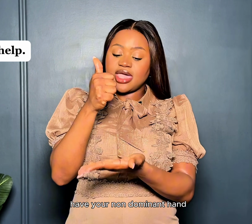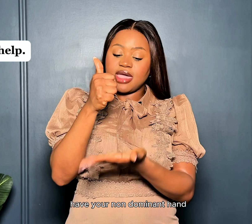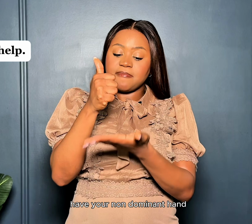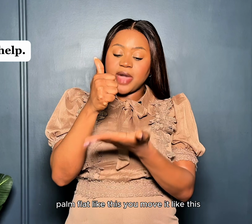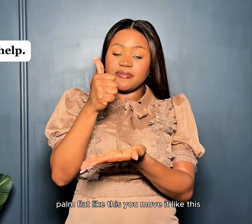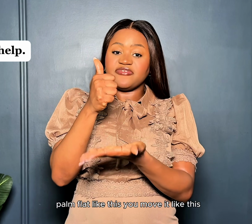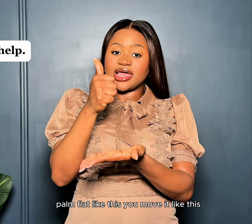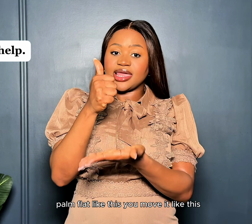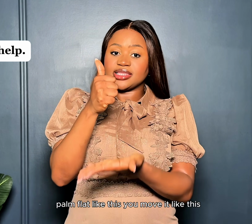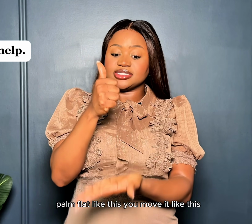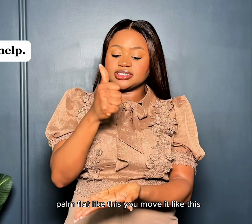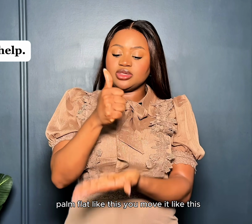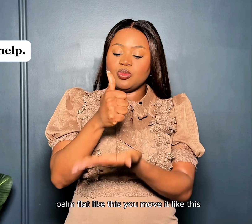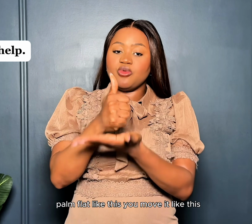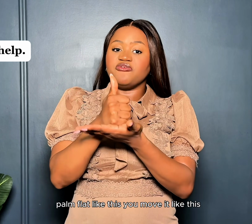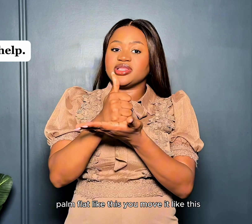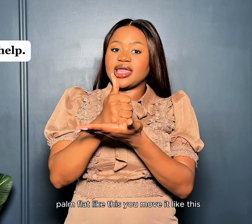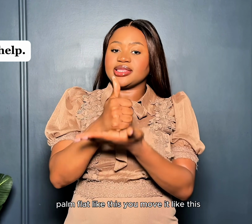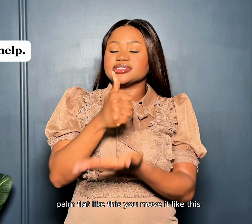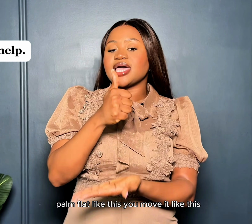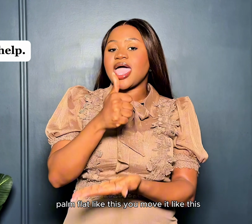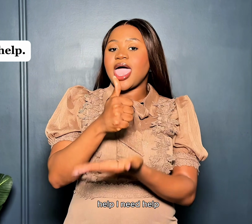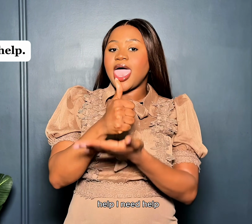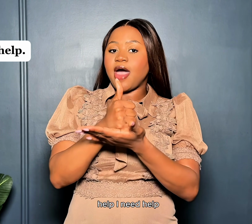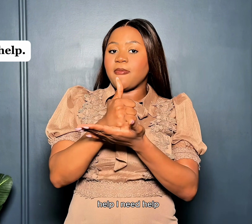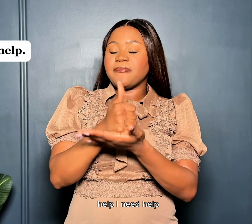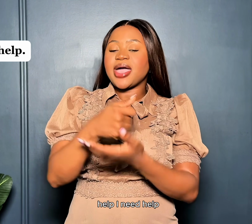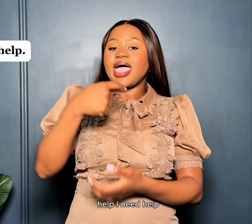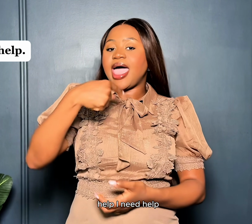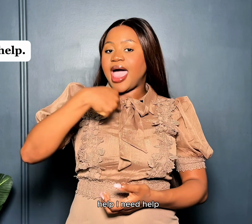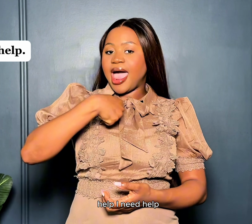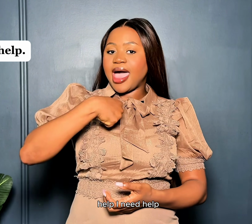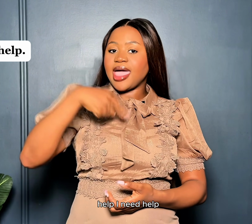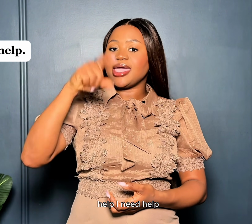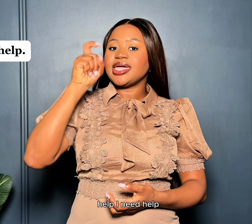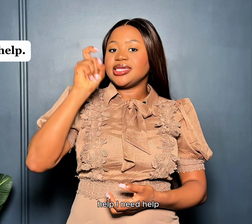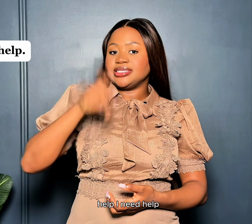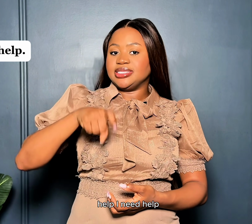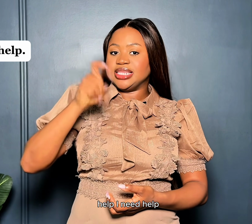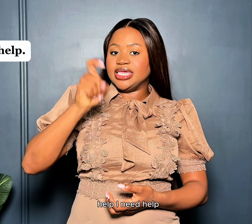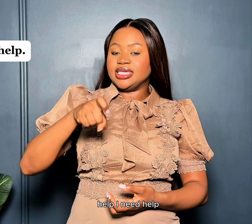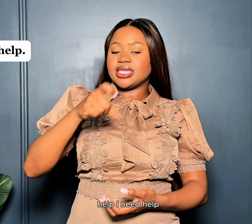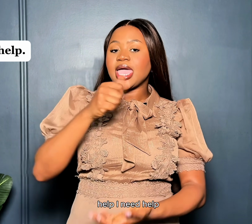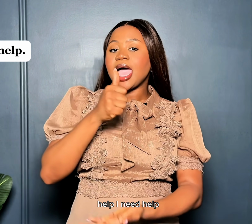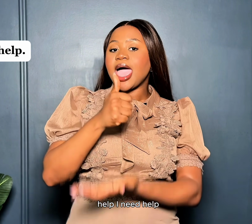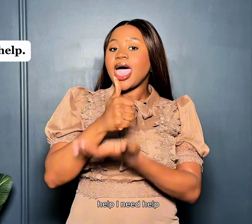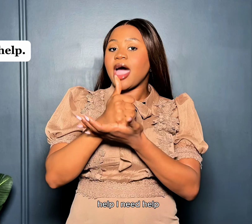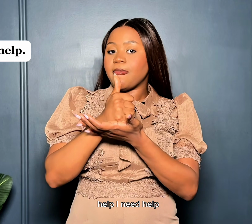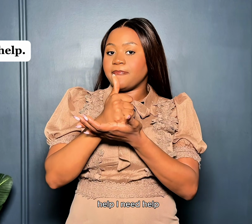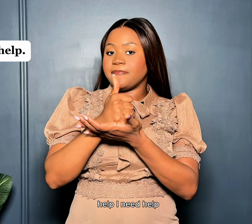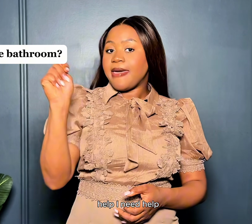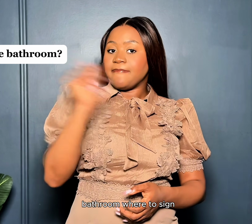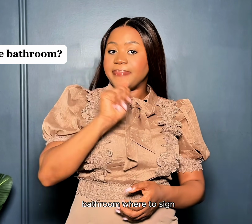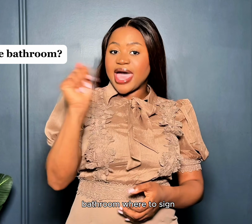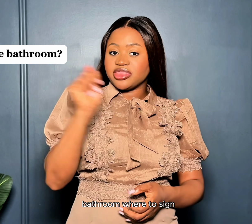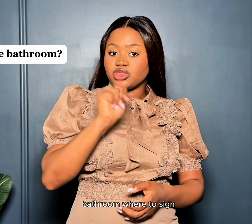hand palm flat like this. You move it like this. Help. I need help.